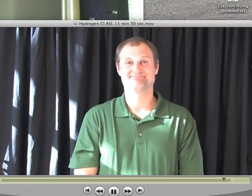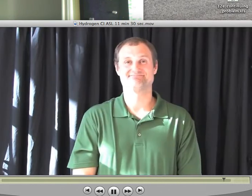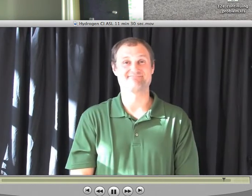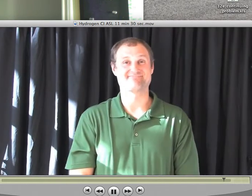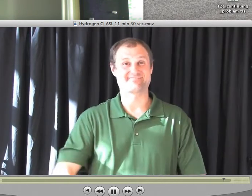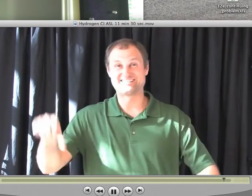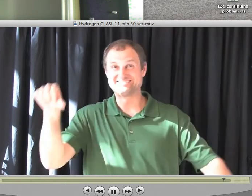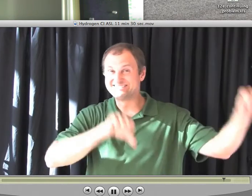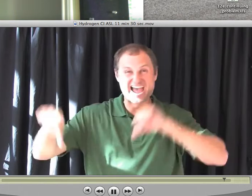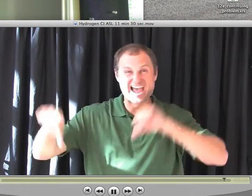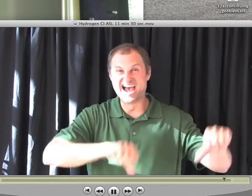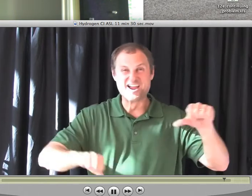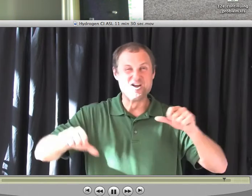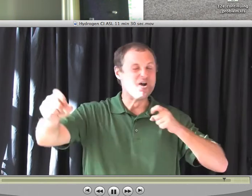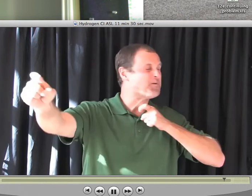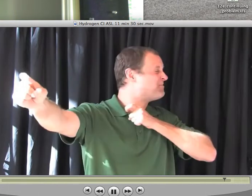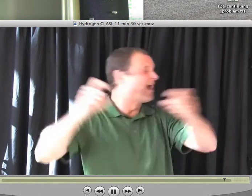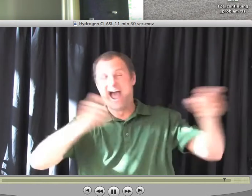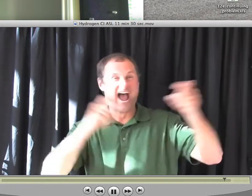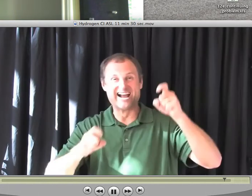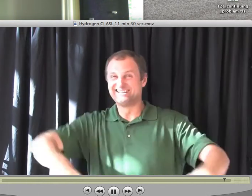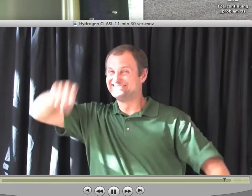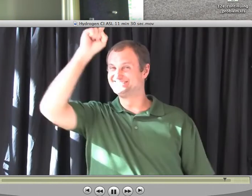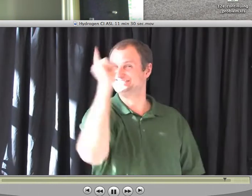I don't recall it.